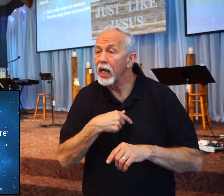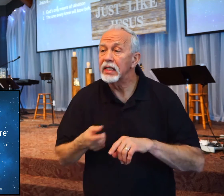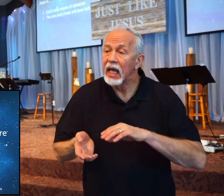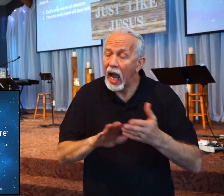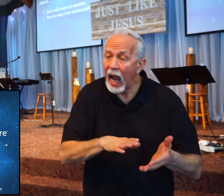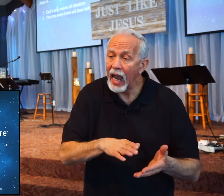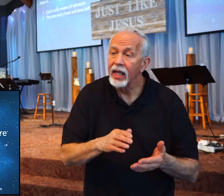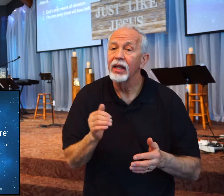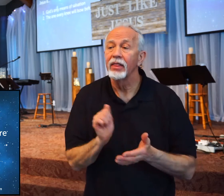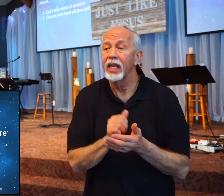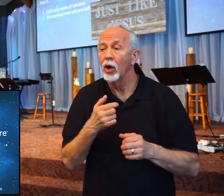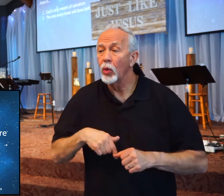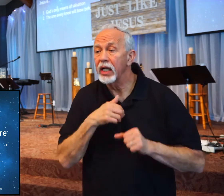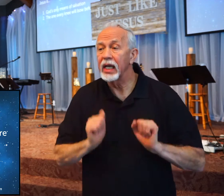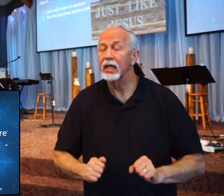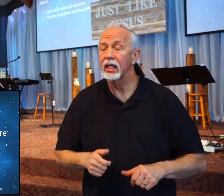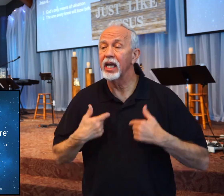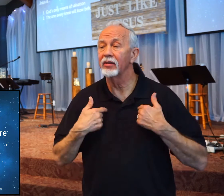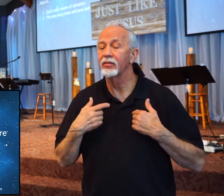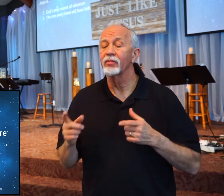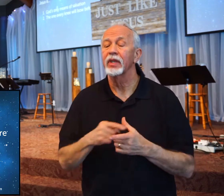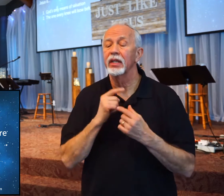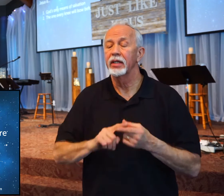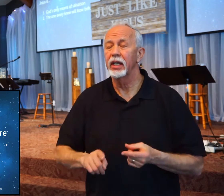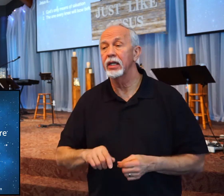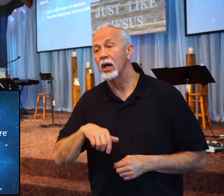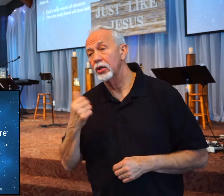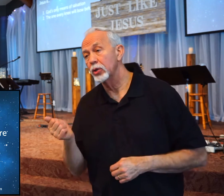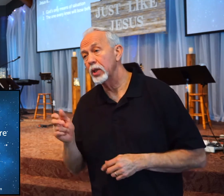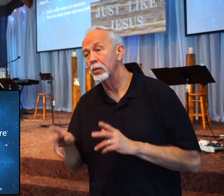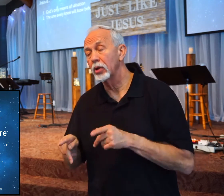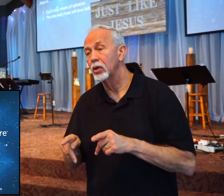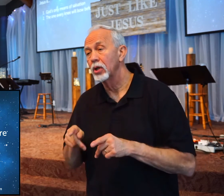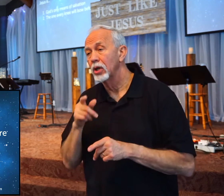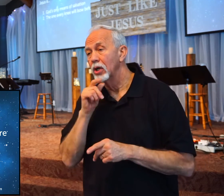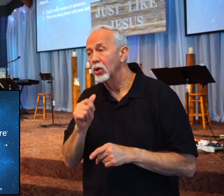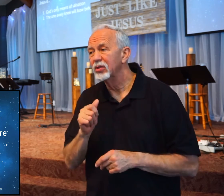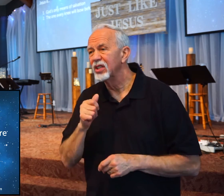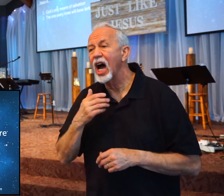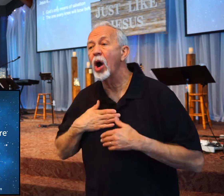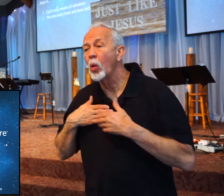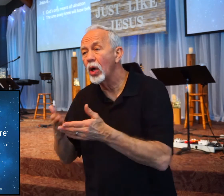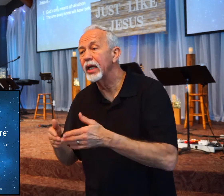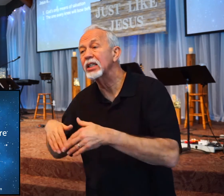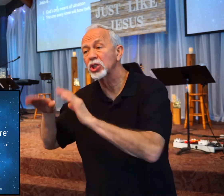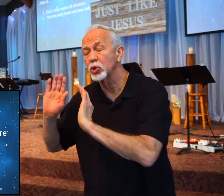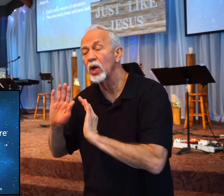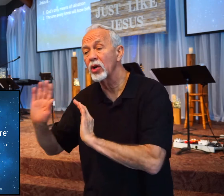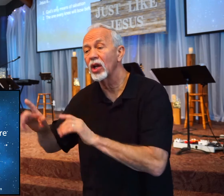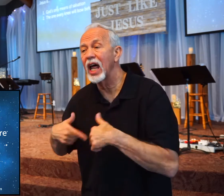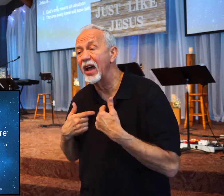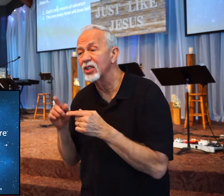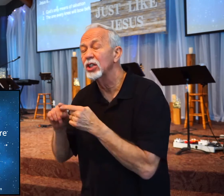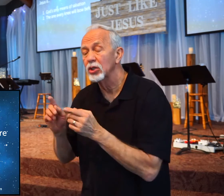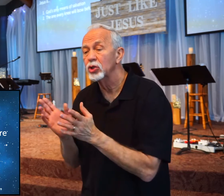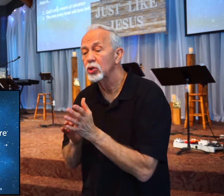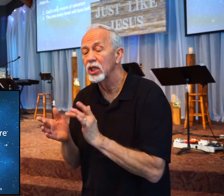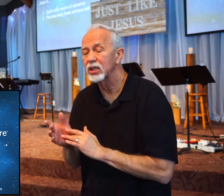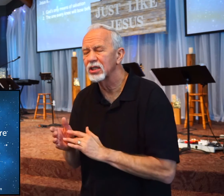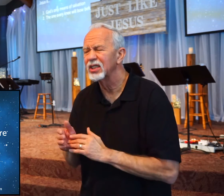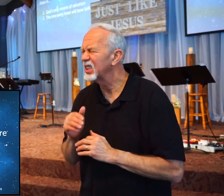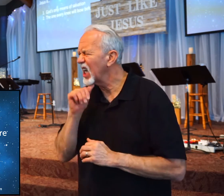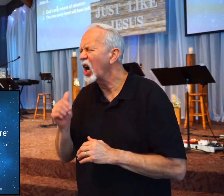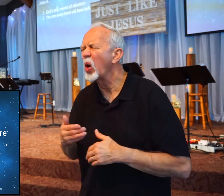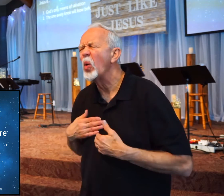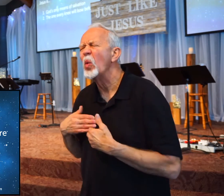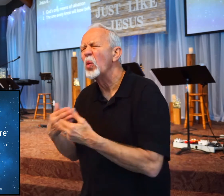might live. And then there are those who are unwilling to surrender their lives to Jesus, unwilling to come to Him, and they want to go